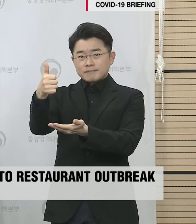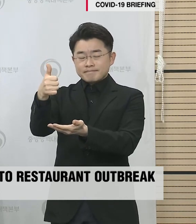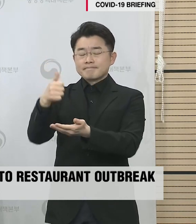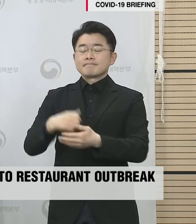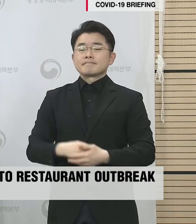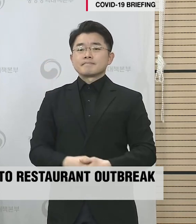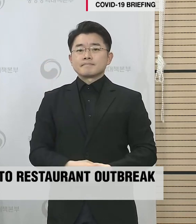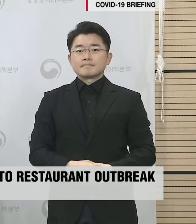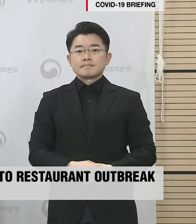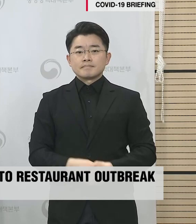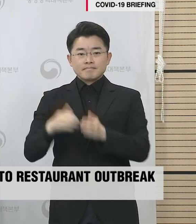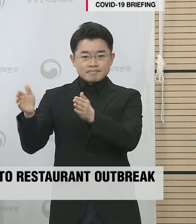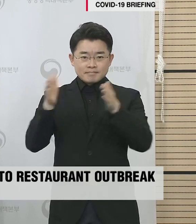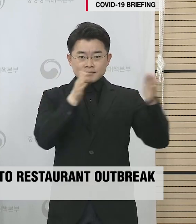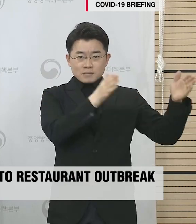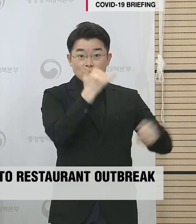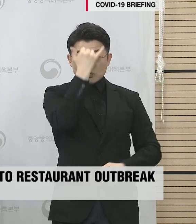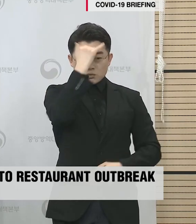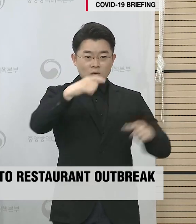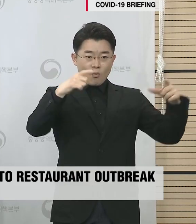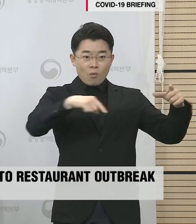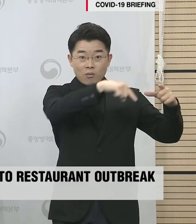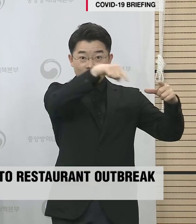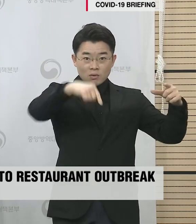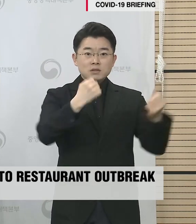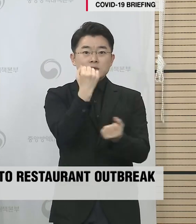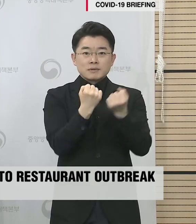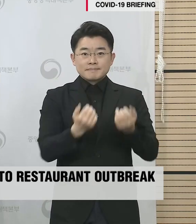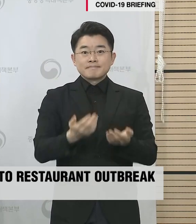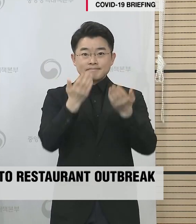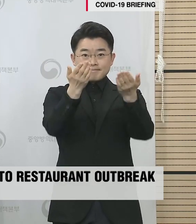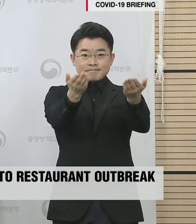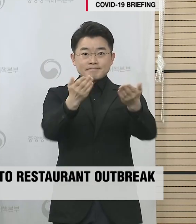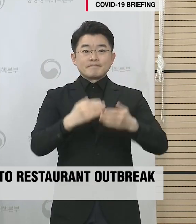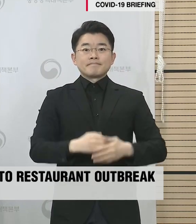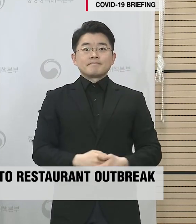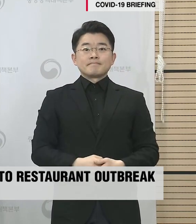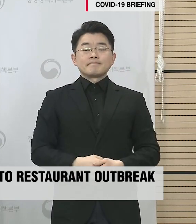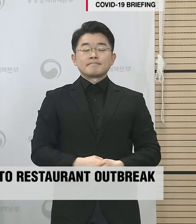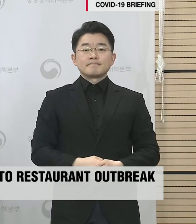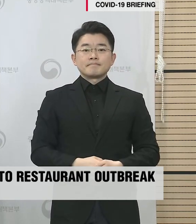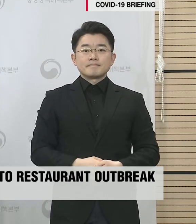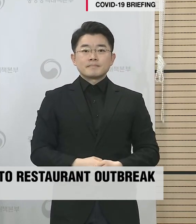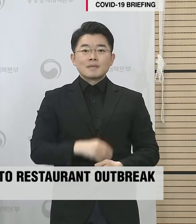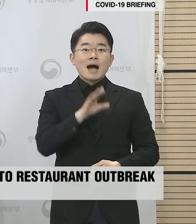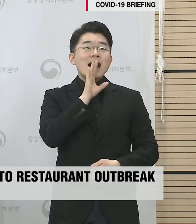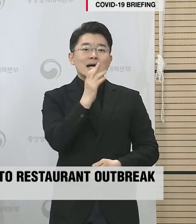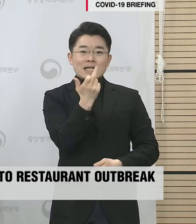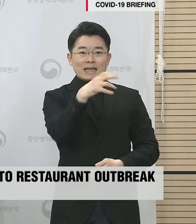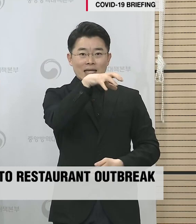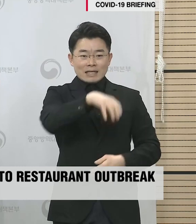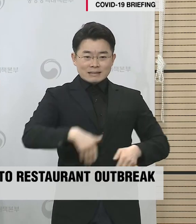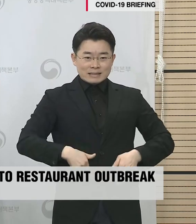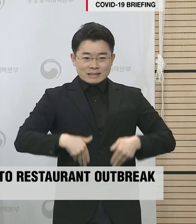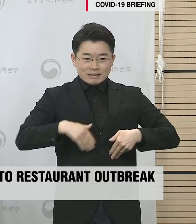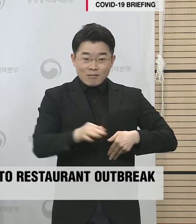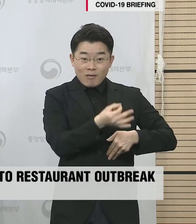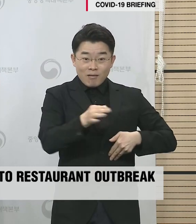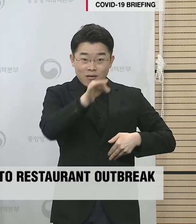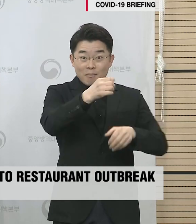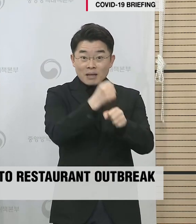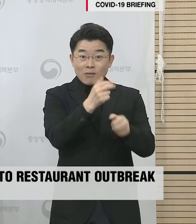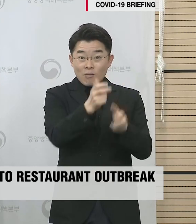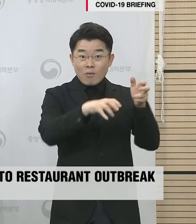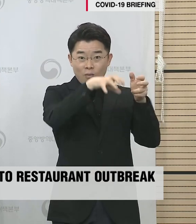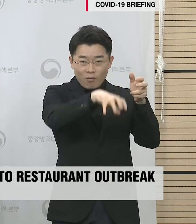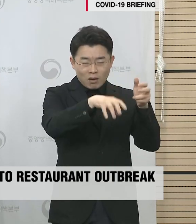daycare center, a total of 55 have been confirmed to date. And moving on to Chungcheong Province, in Chungcheongnam-do Province, Asan